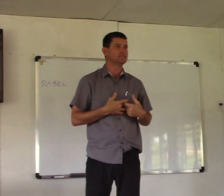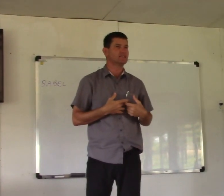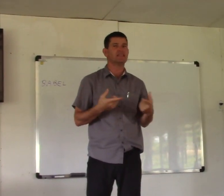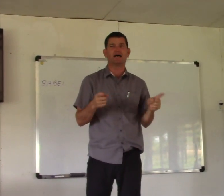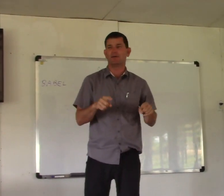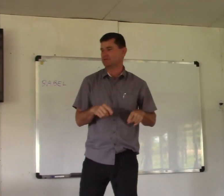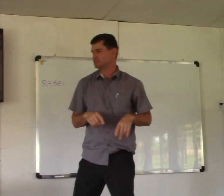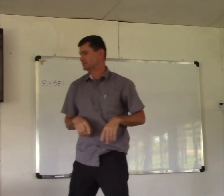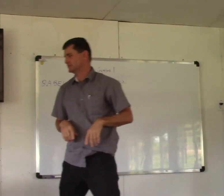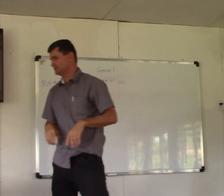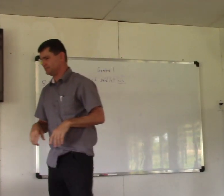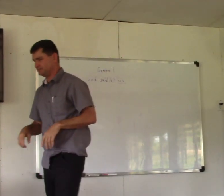Happen.